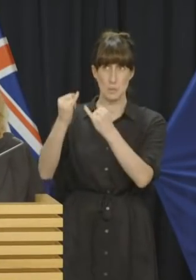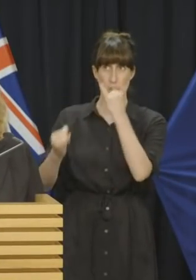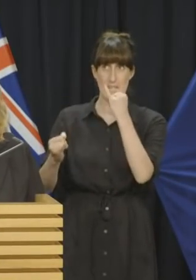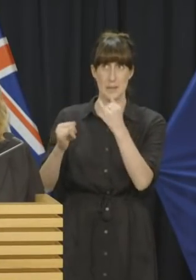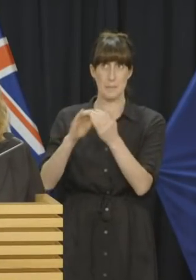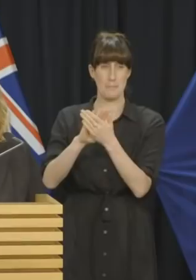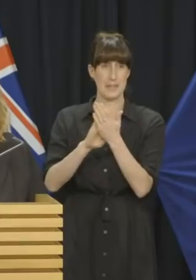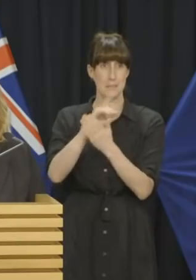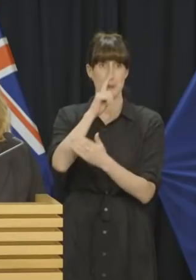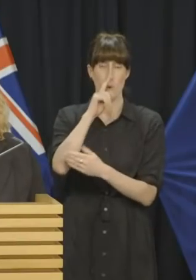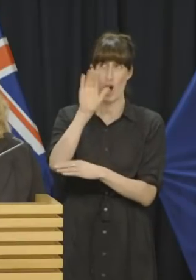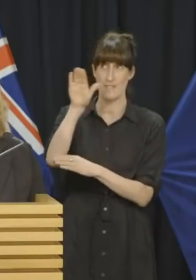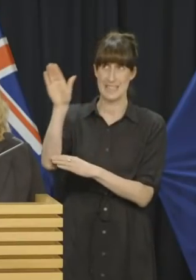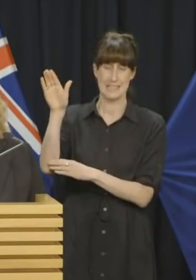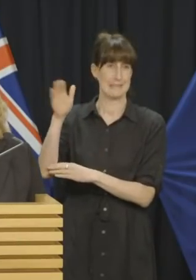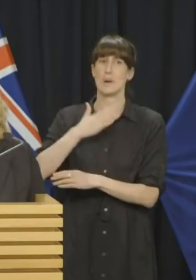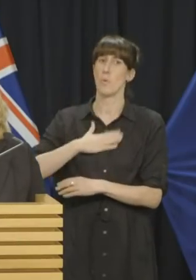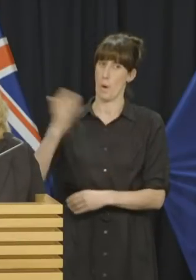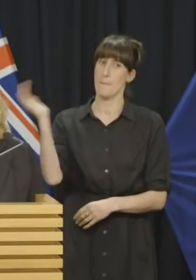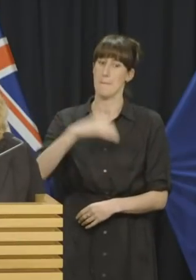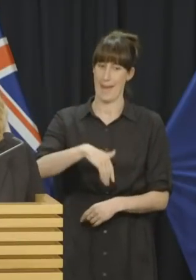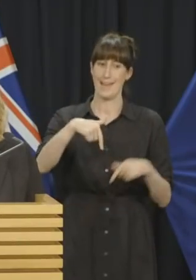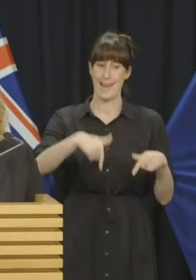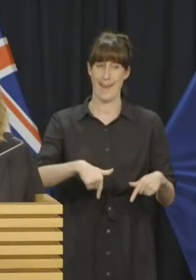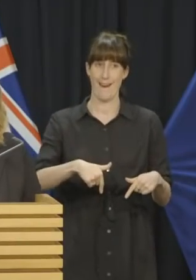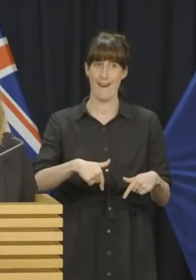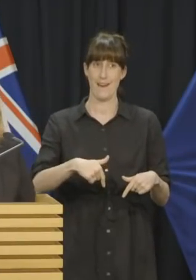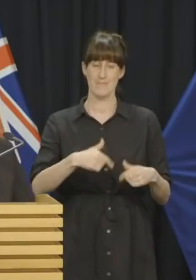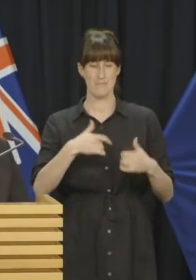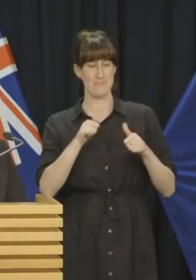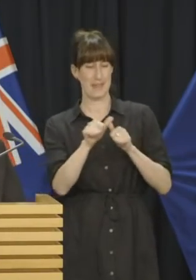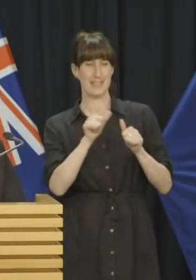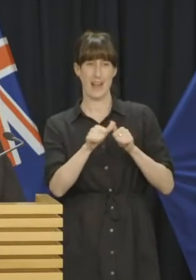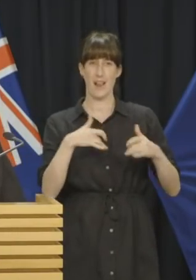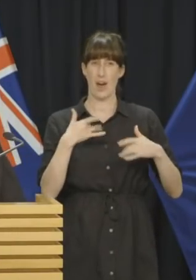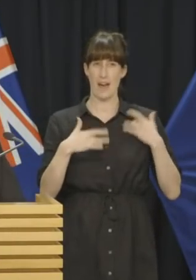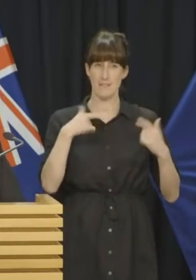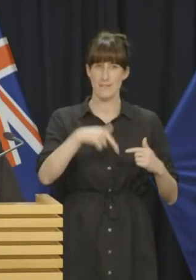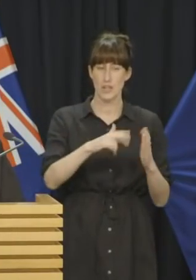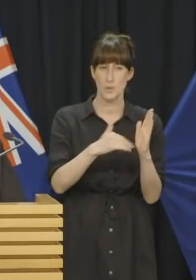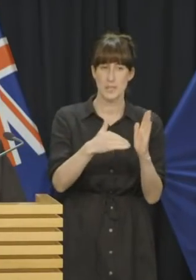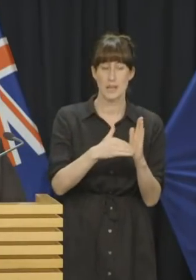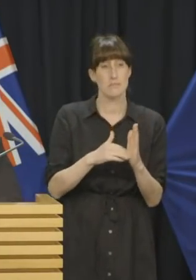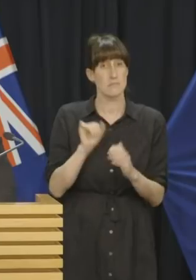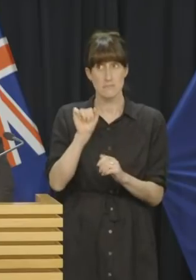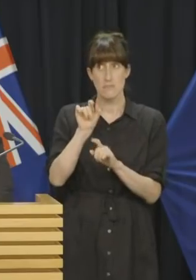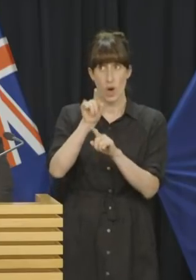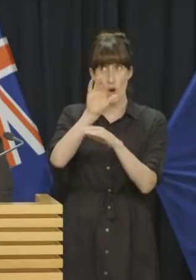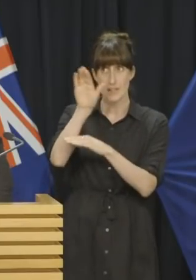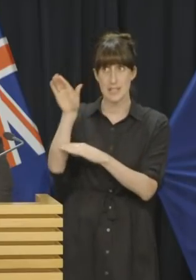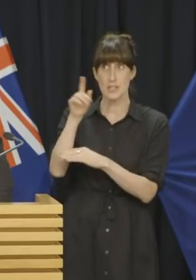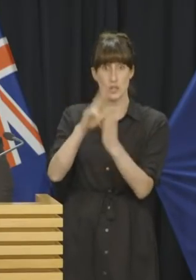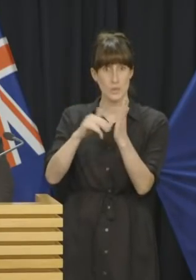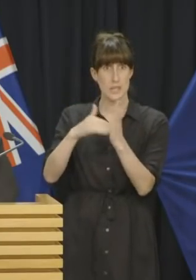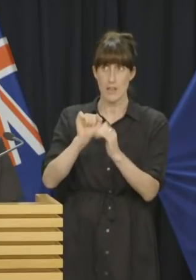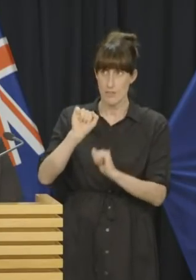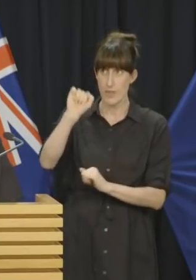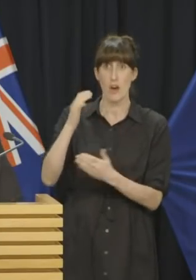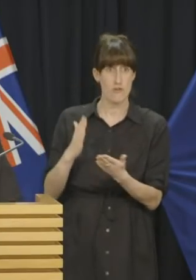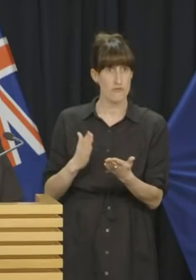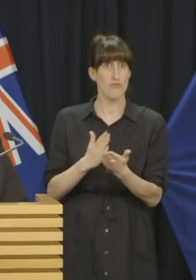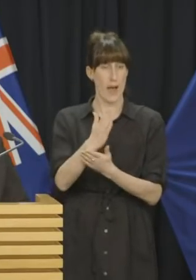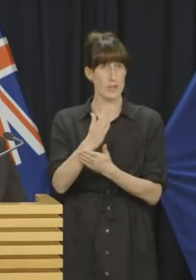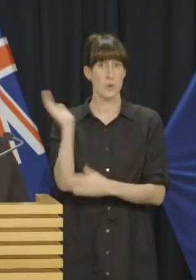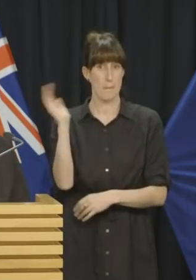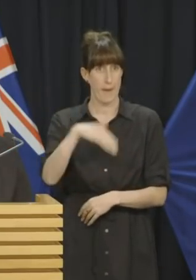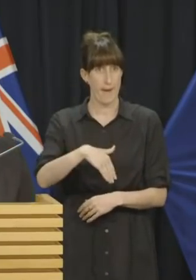home, New Zealand. And this is their right. We have carefully weighed up the impact of charging returnees